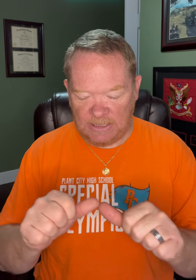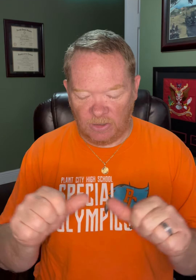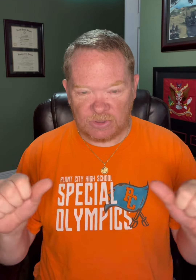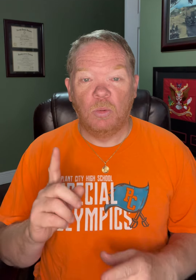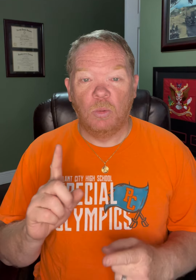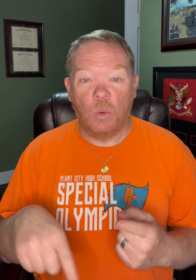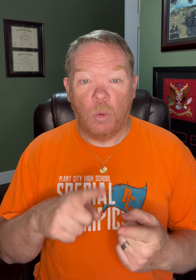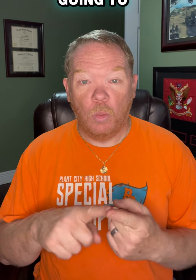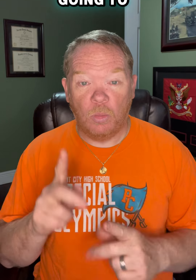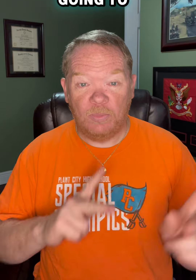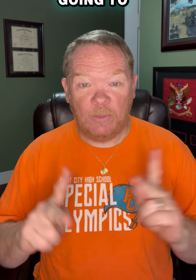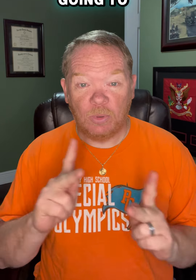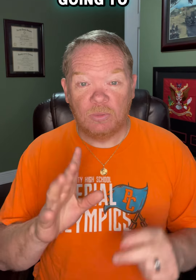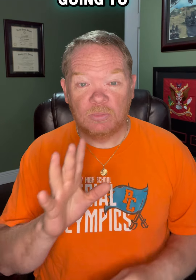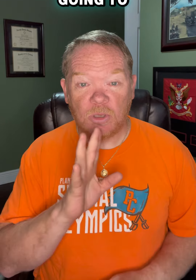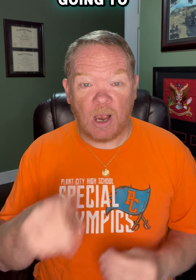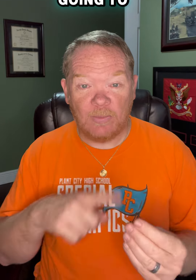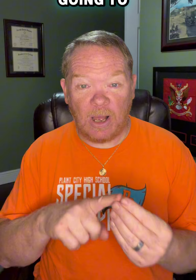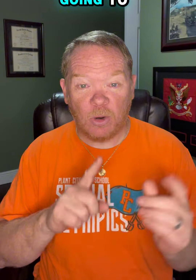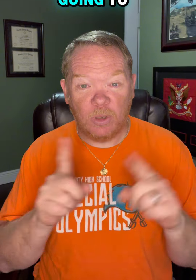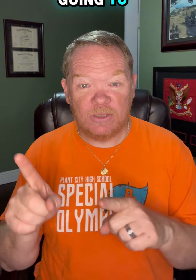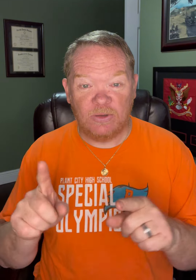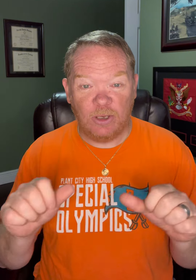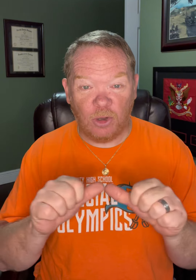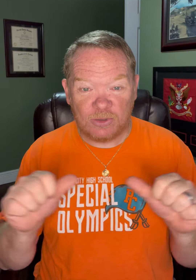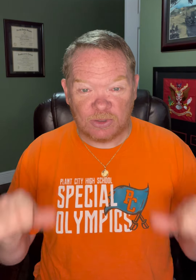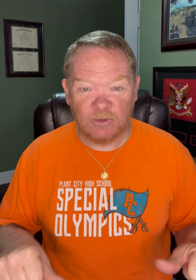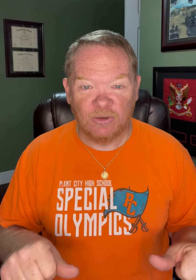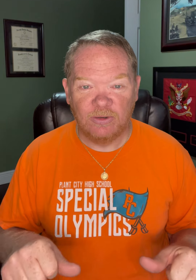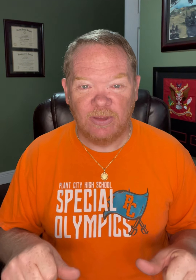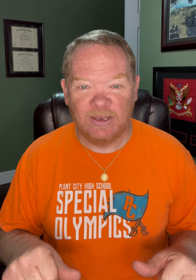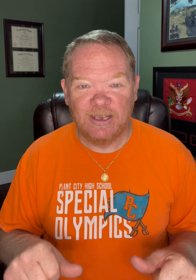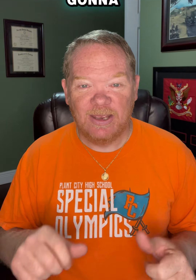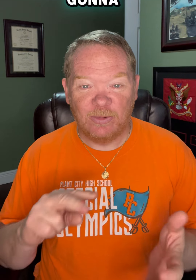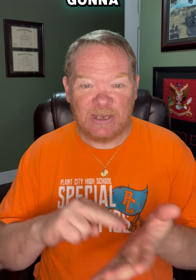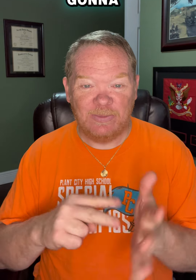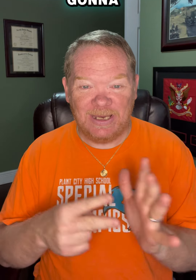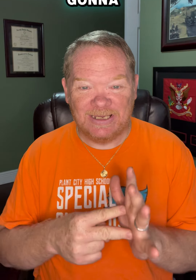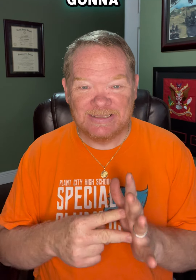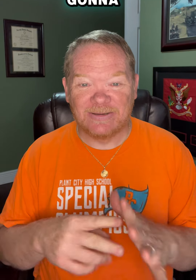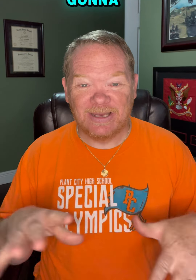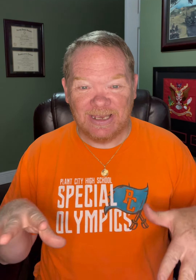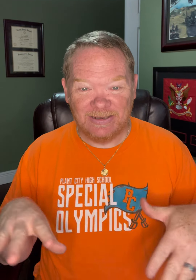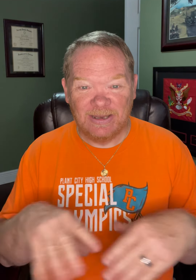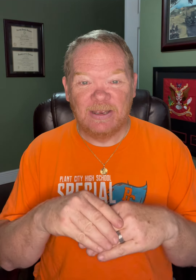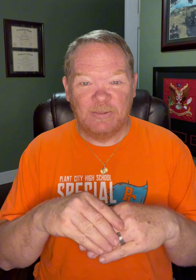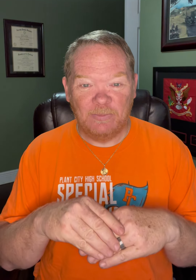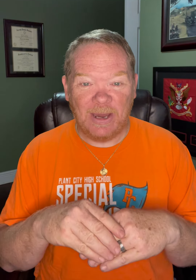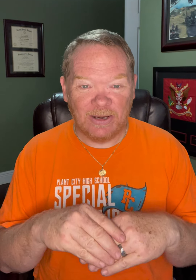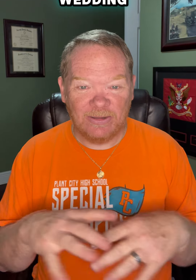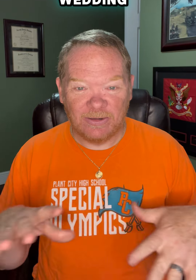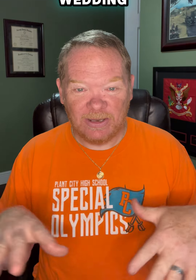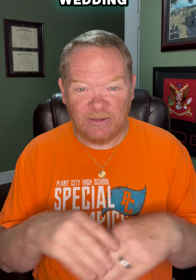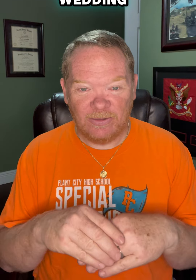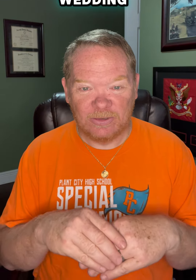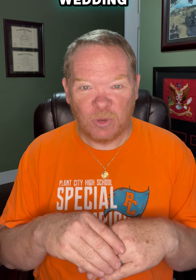altar. When people talk about going to the altar, what they mean is they're going to get married. There's a